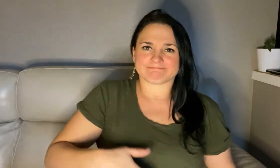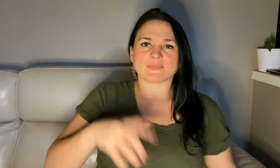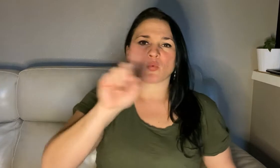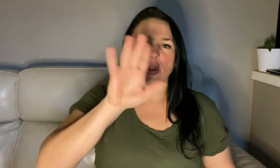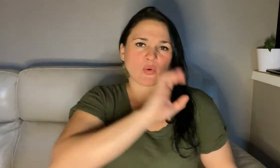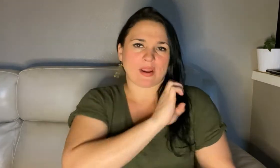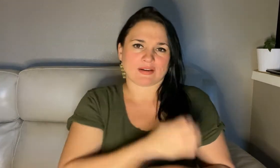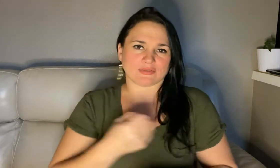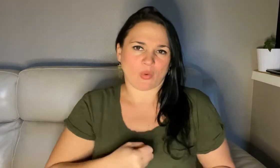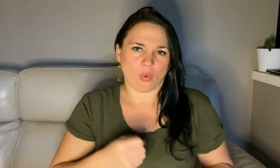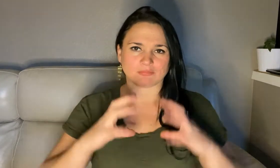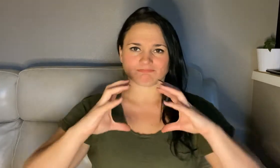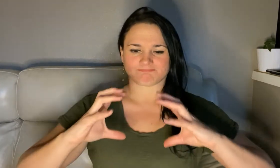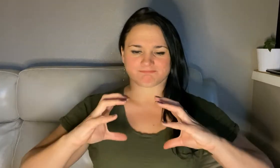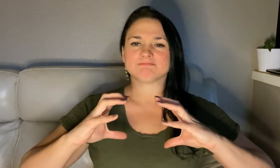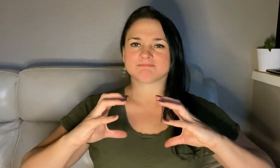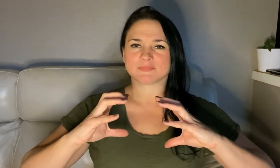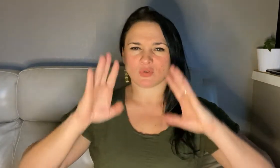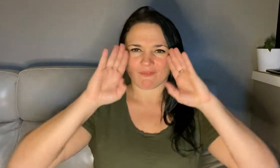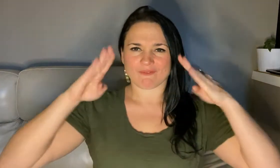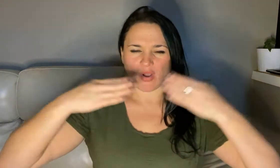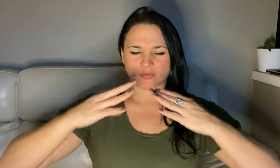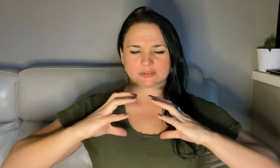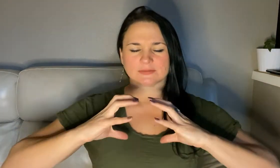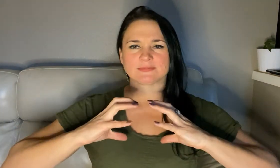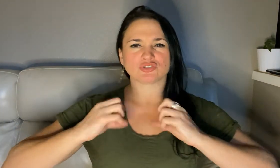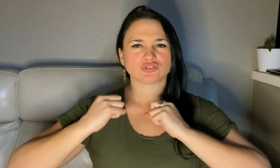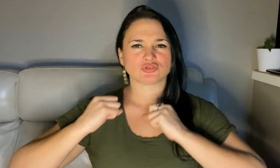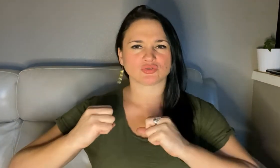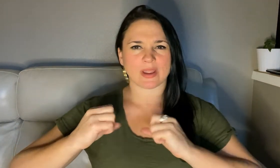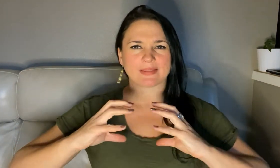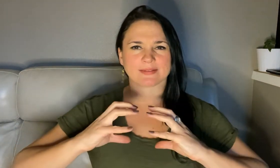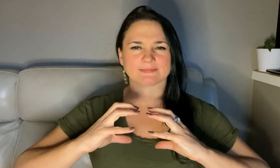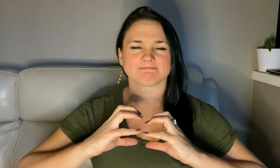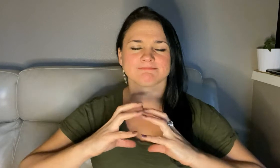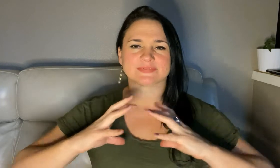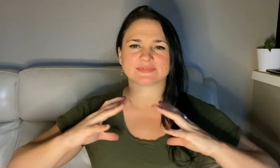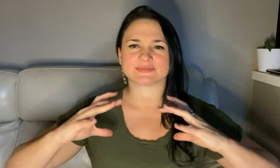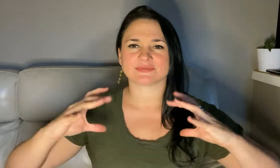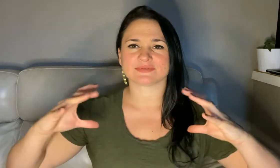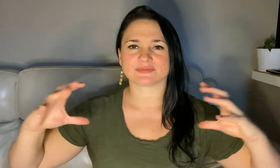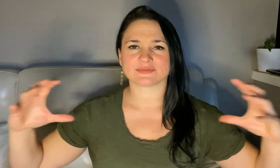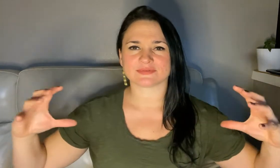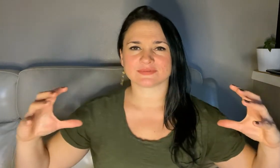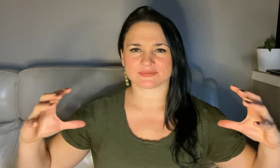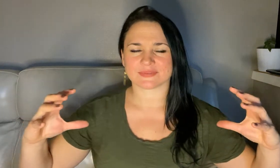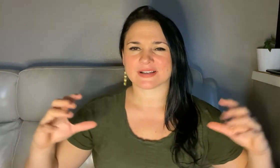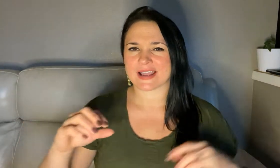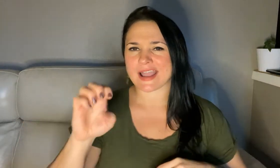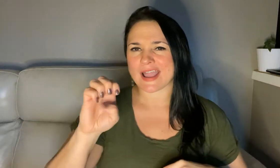Now, with your stomach, that's where your energy is being held. Now, focus on that energy space. Strengthen it by letting